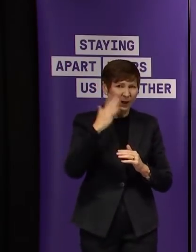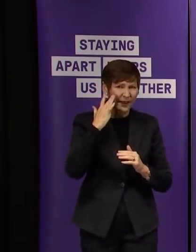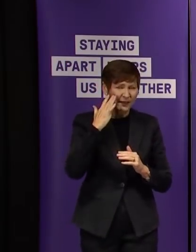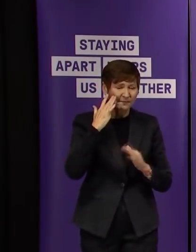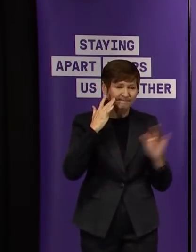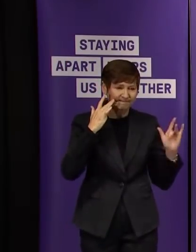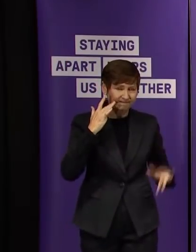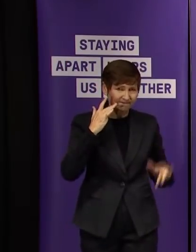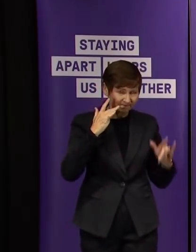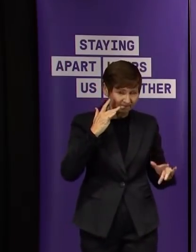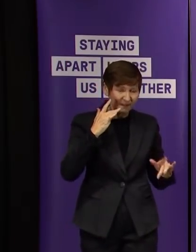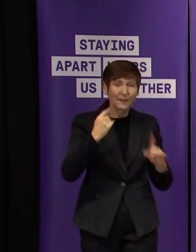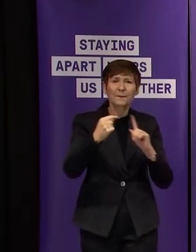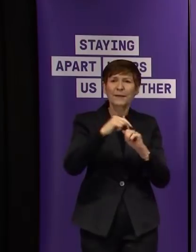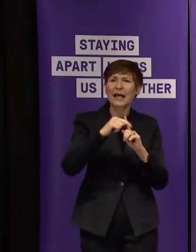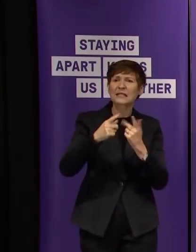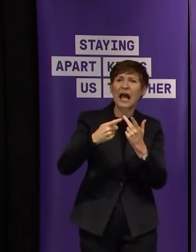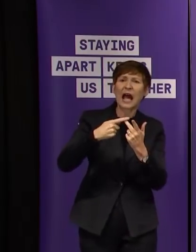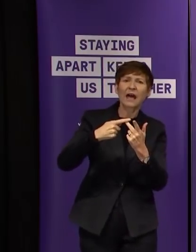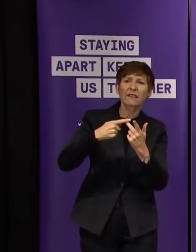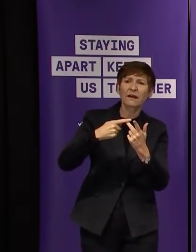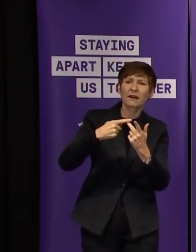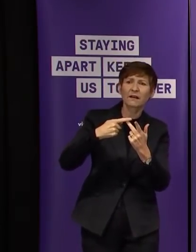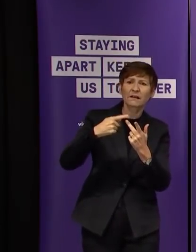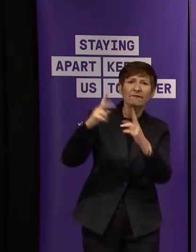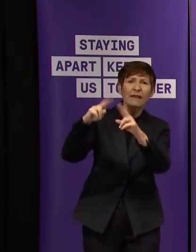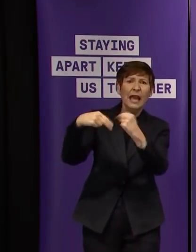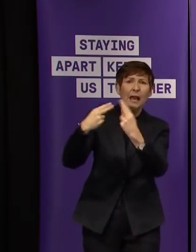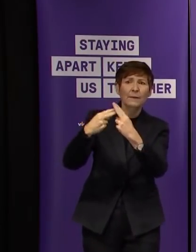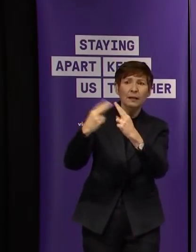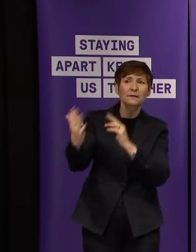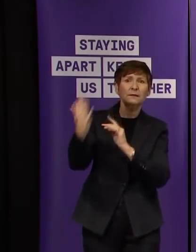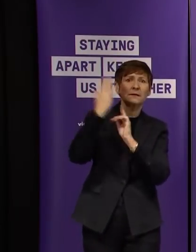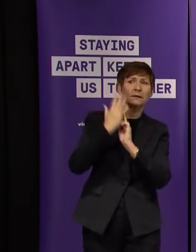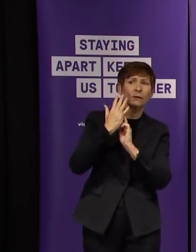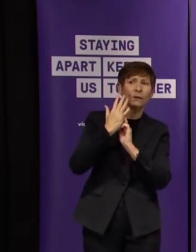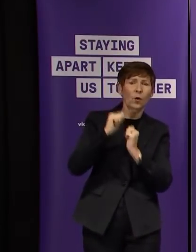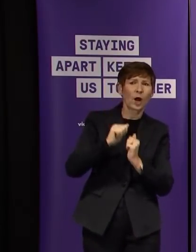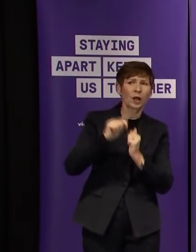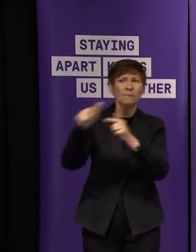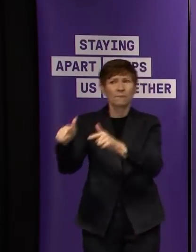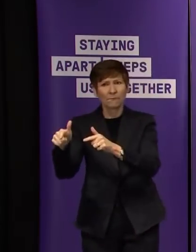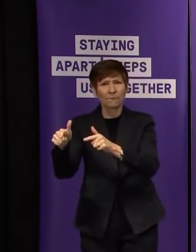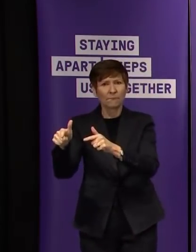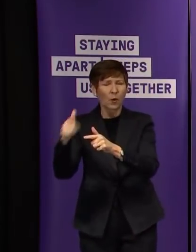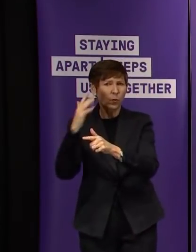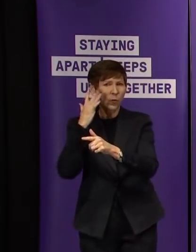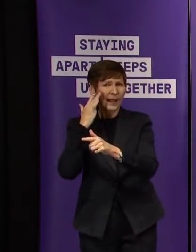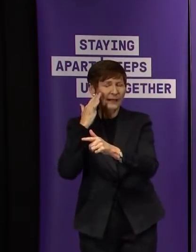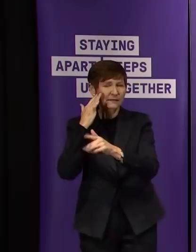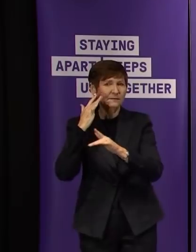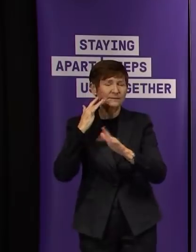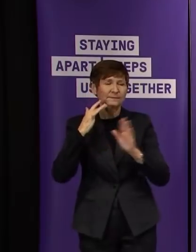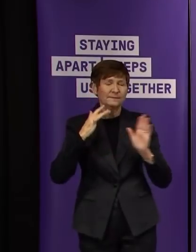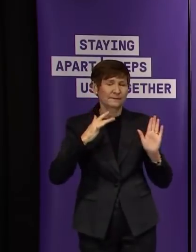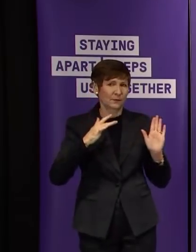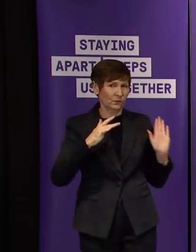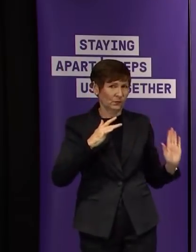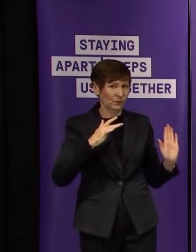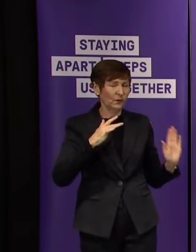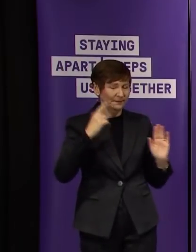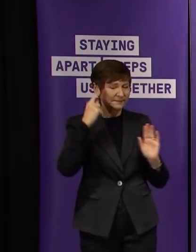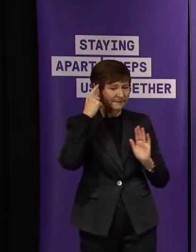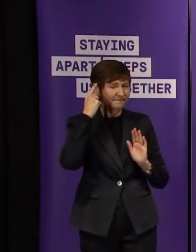I'm not sure that's been defined at this stage. But I think when we get through the next couple of weeks and we can see